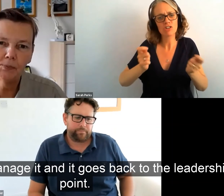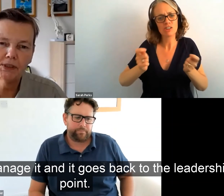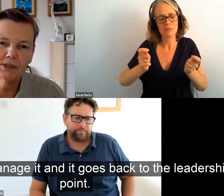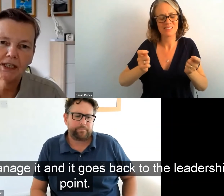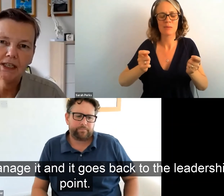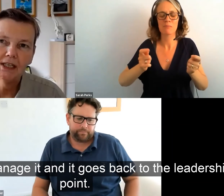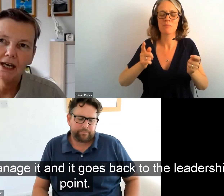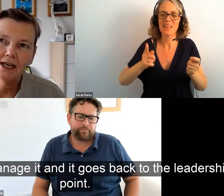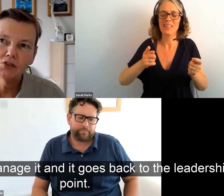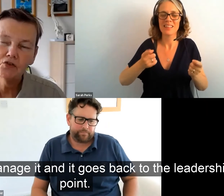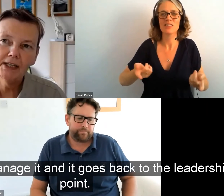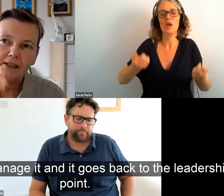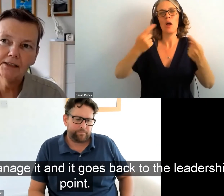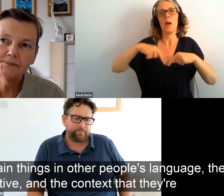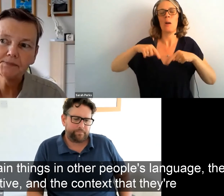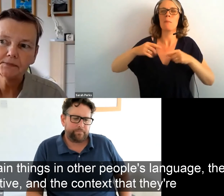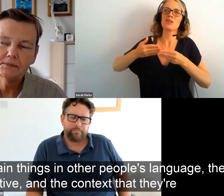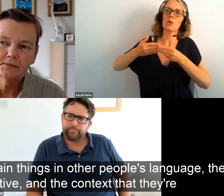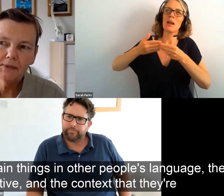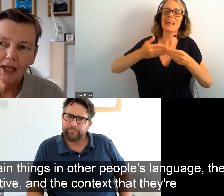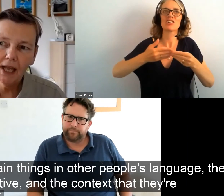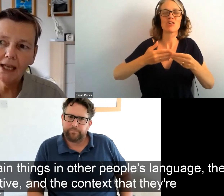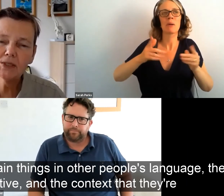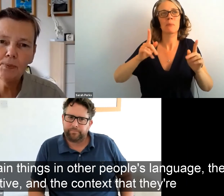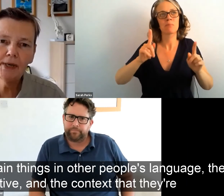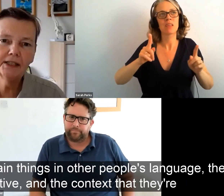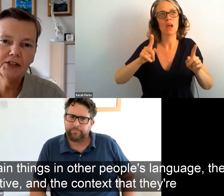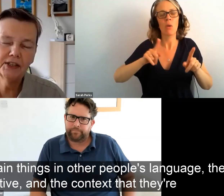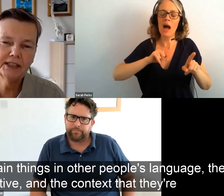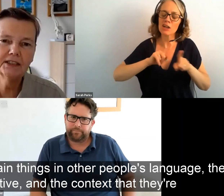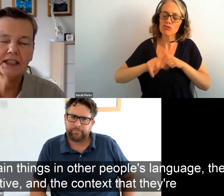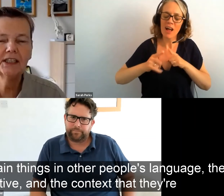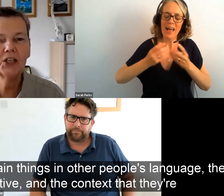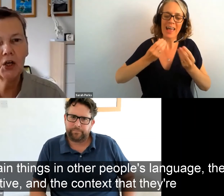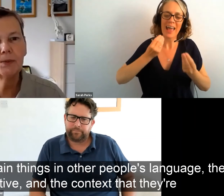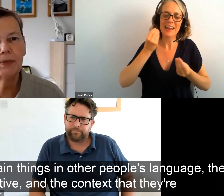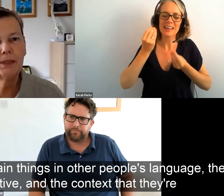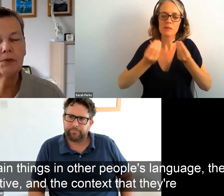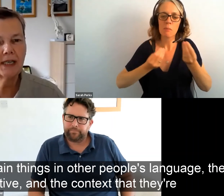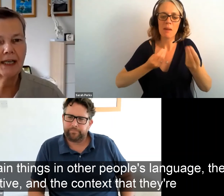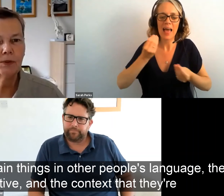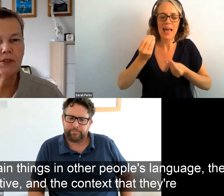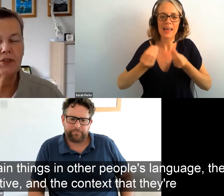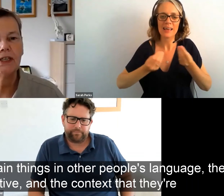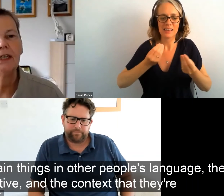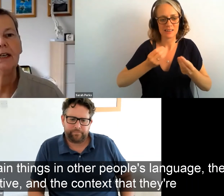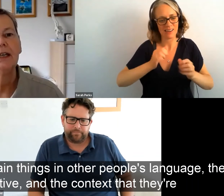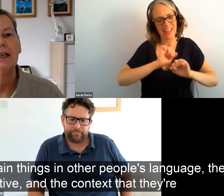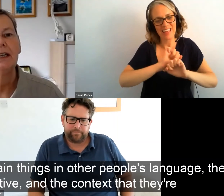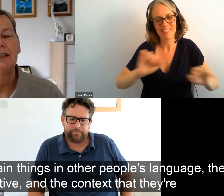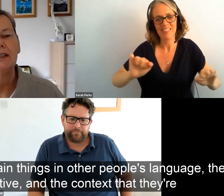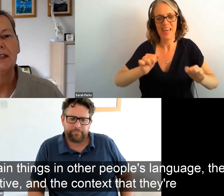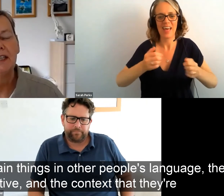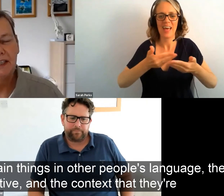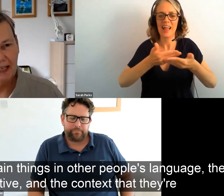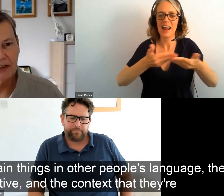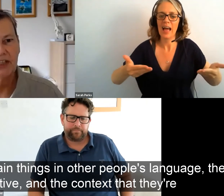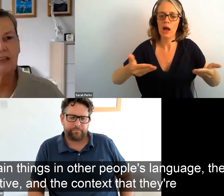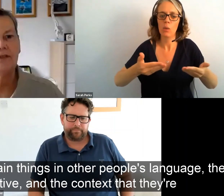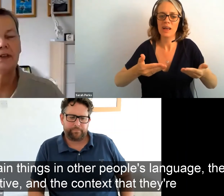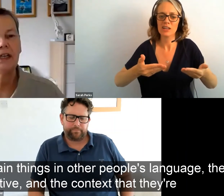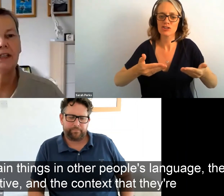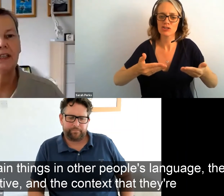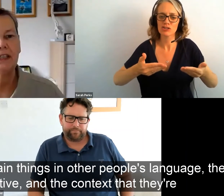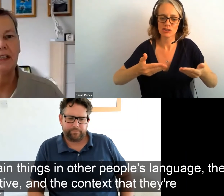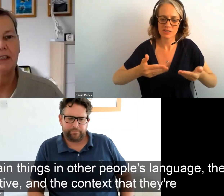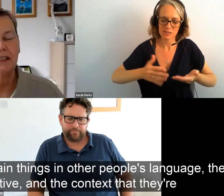to the leadership point, I try and explain things in other people's language, the